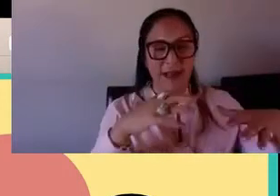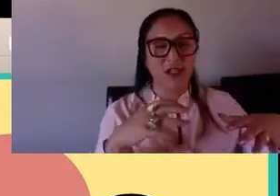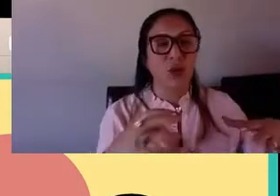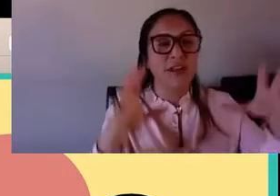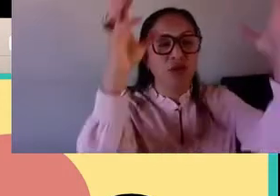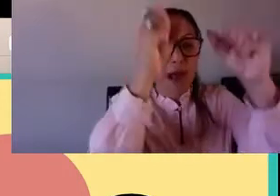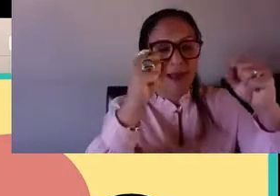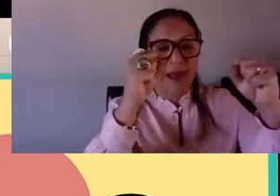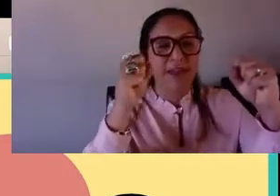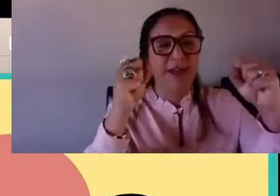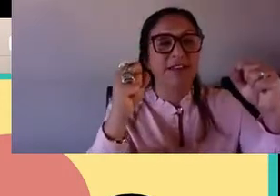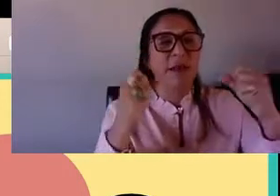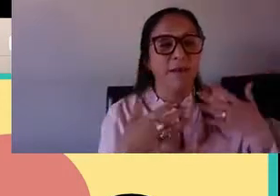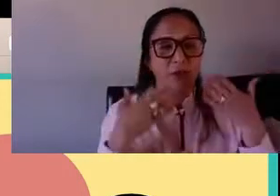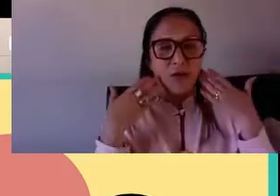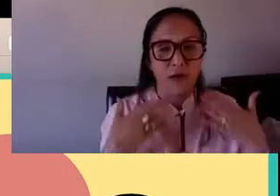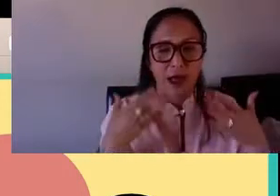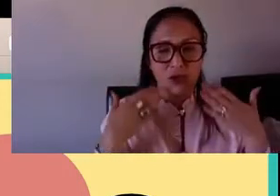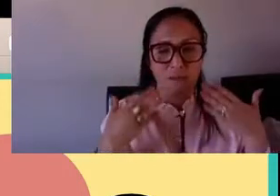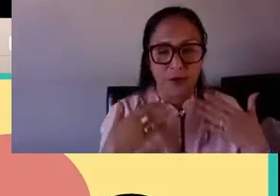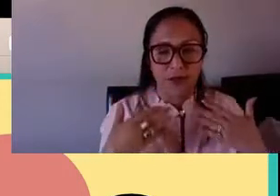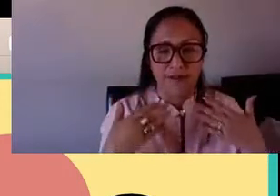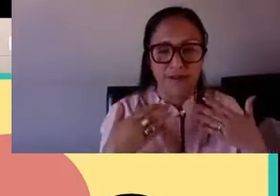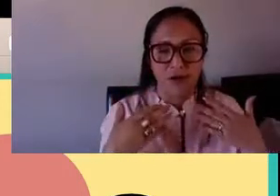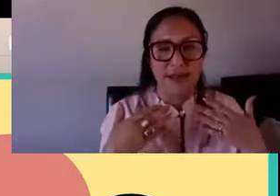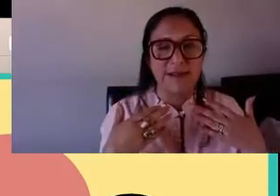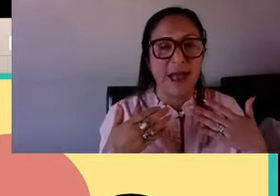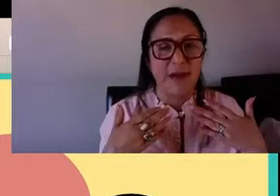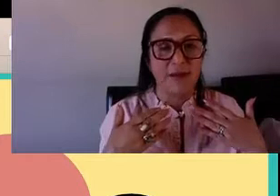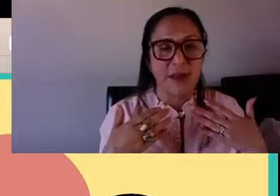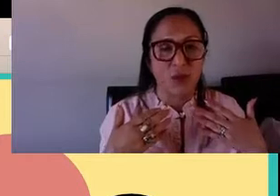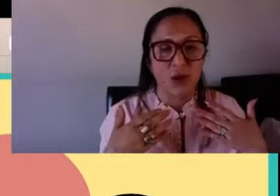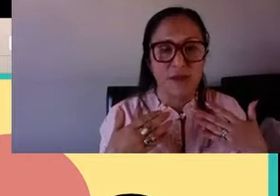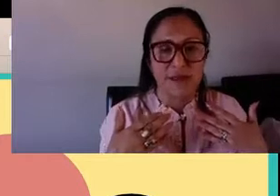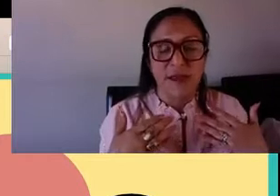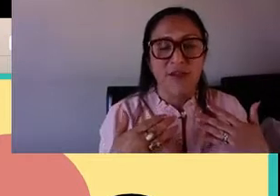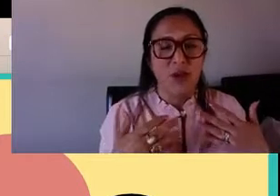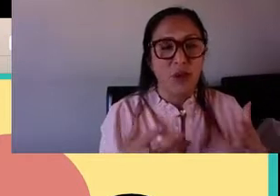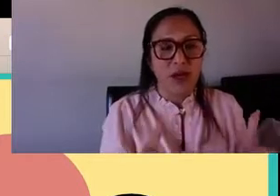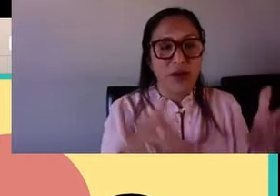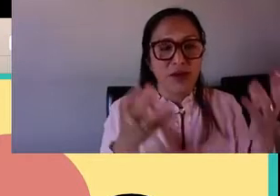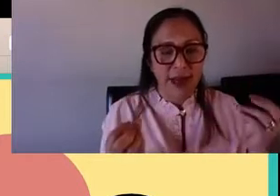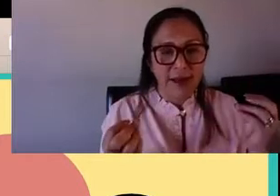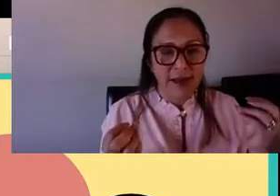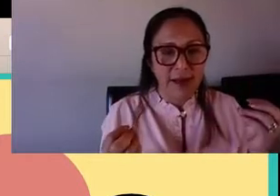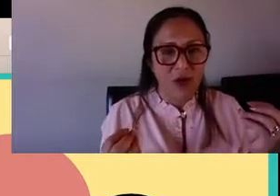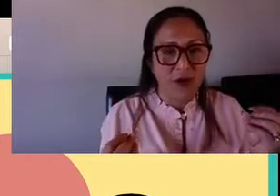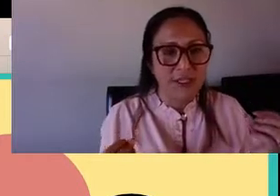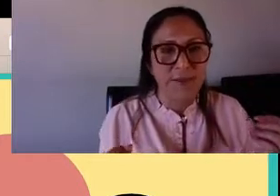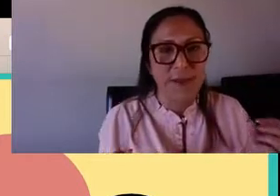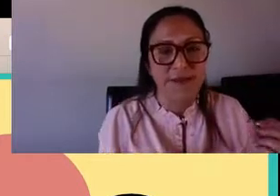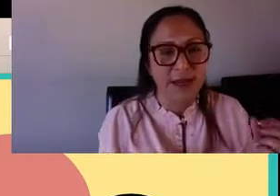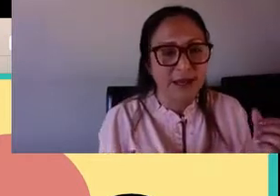swatting at toys, grabbing at things before their actual mouth can start to make sounds and words. So we want to use that and